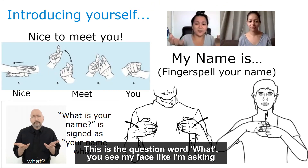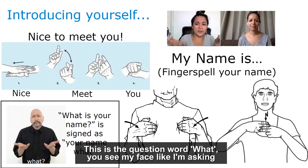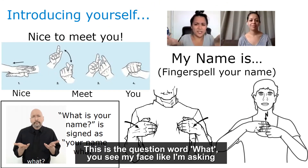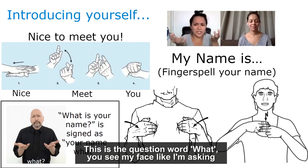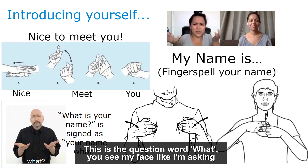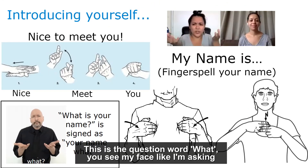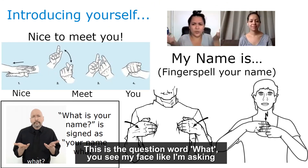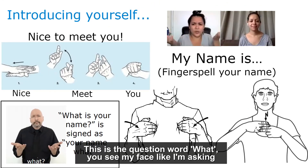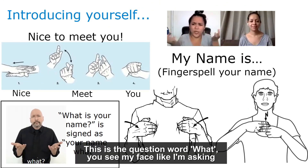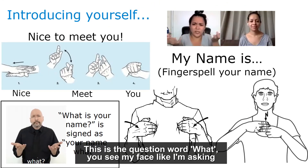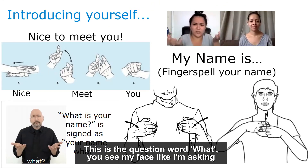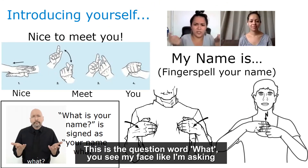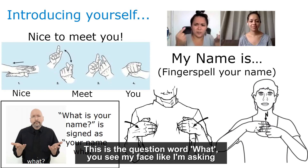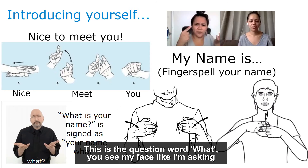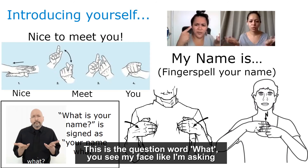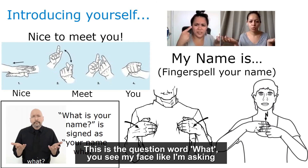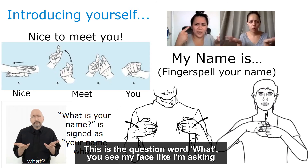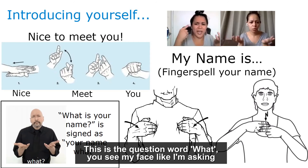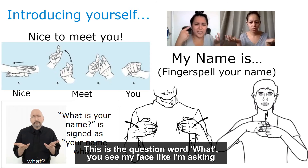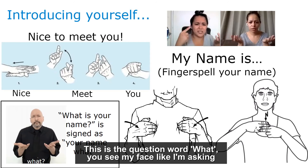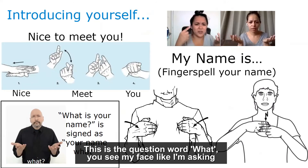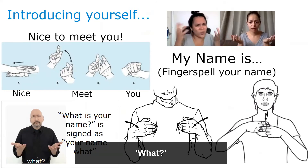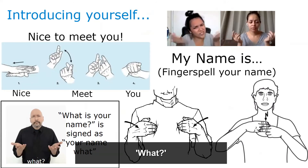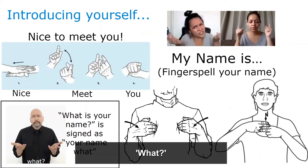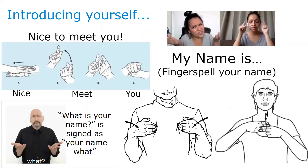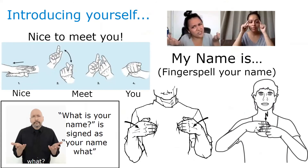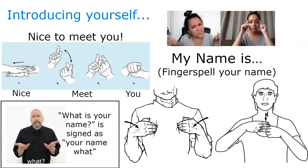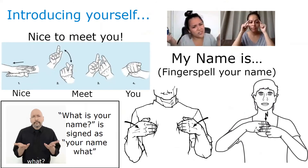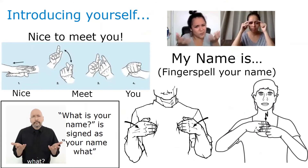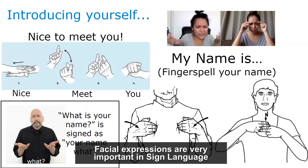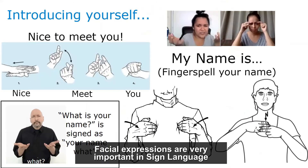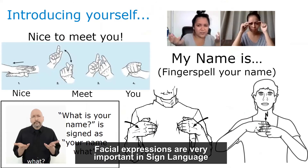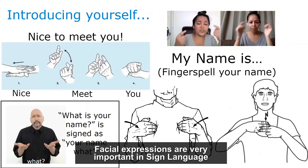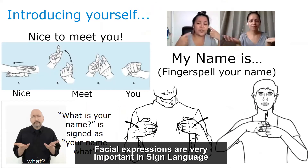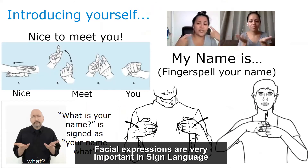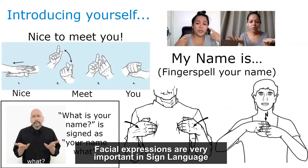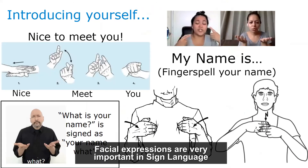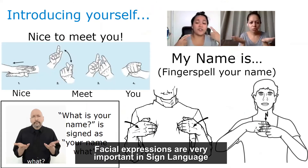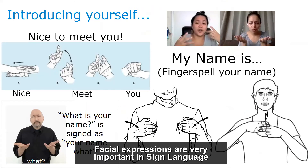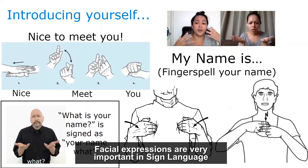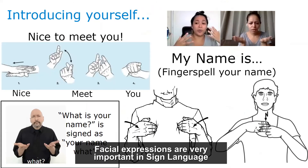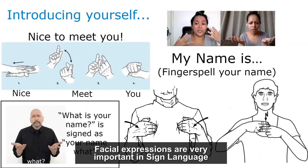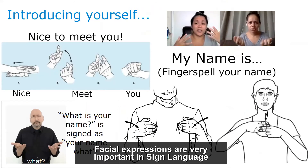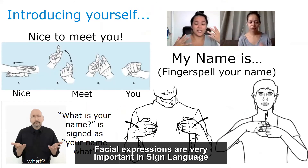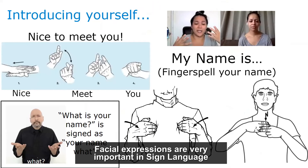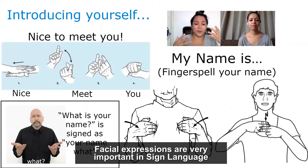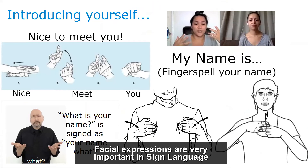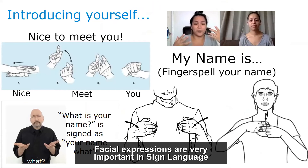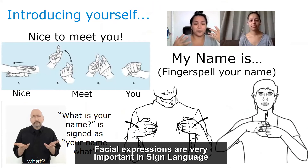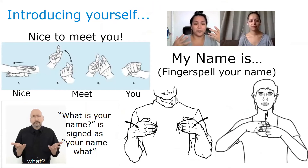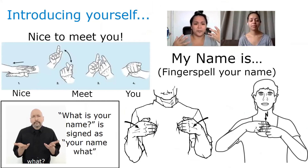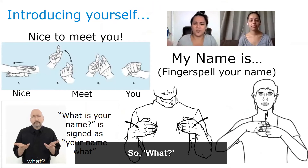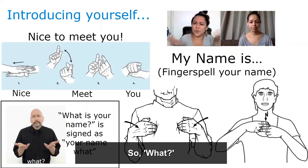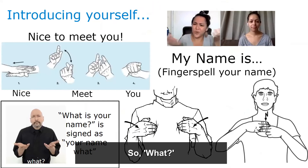Right? This is the question word, what. You see my face like I'm asking, what? What? Facial expressions are very important in sign language,